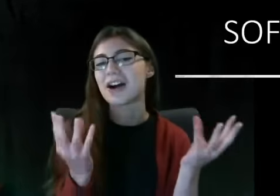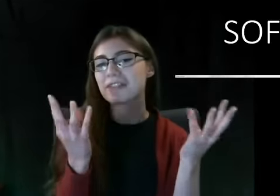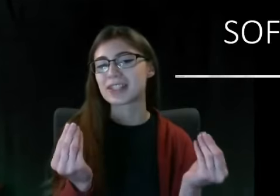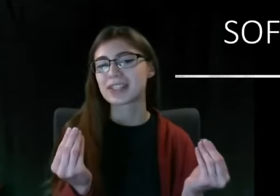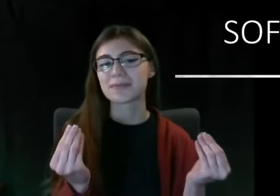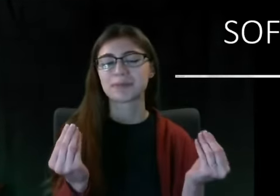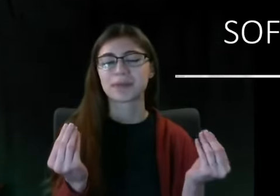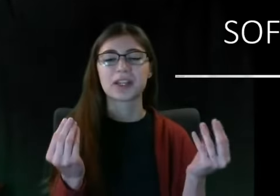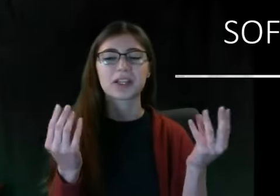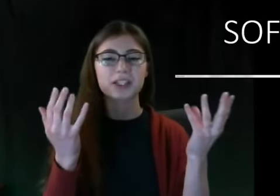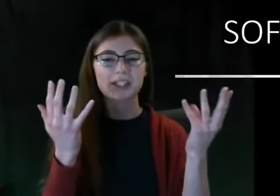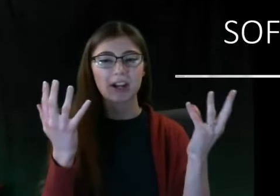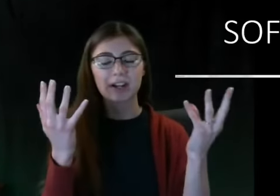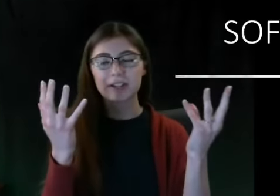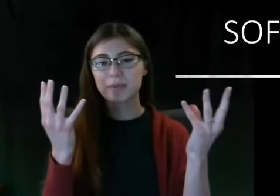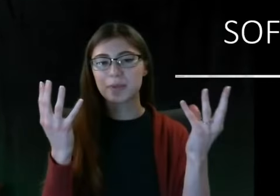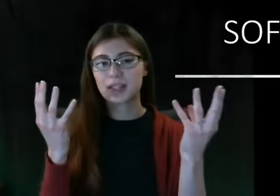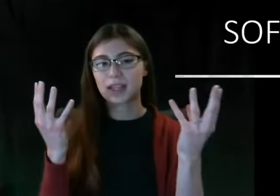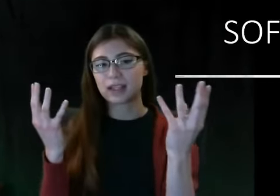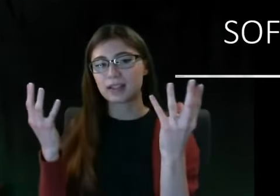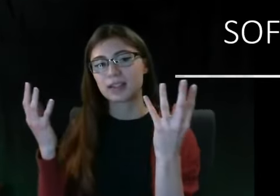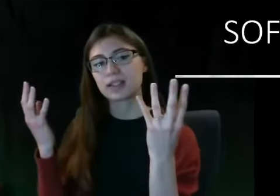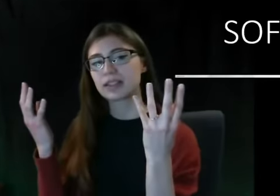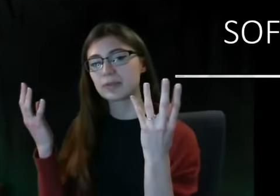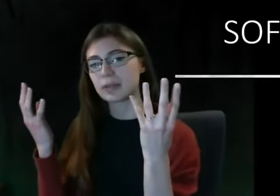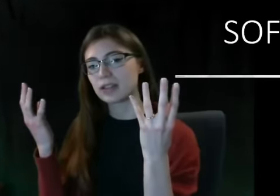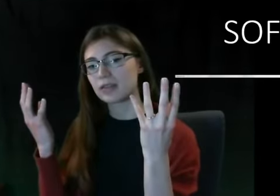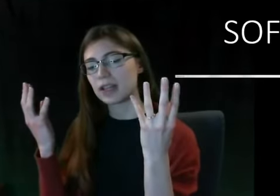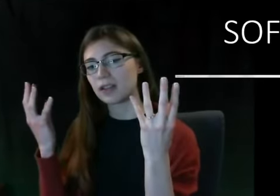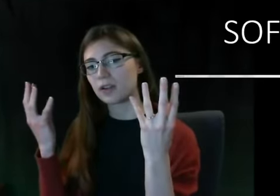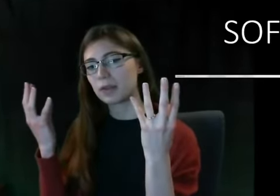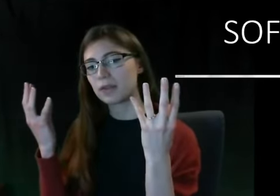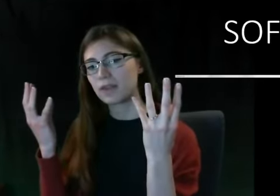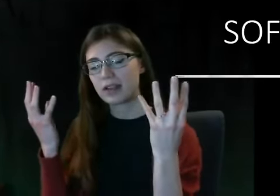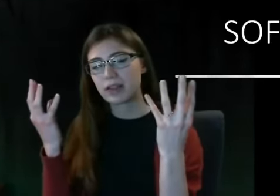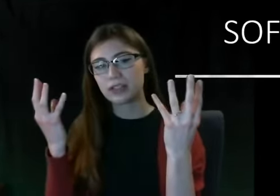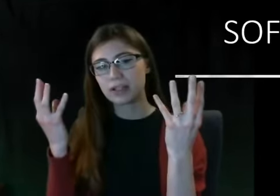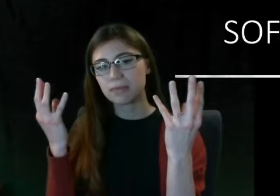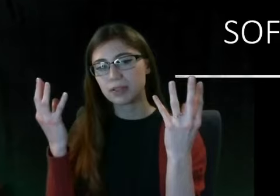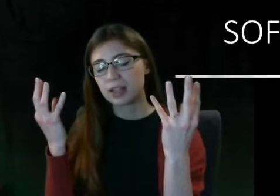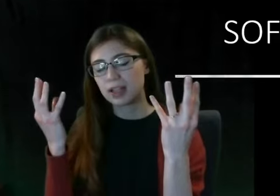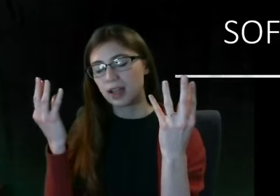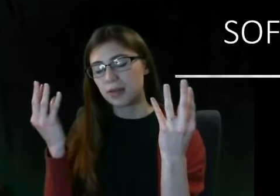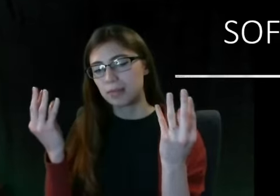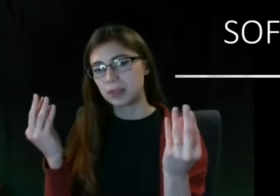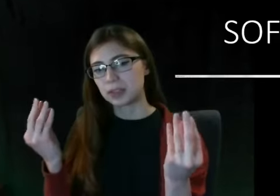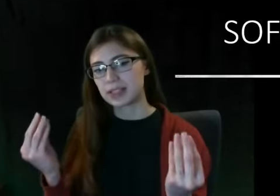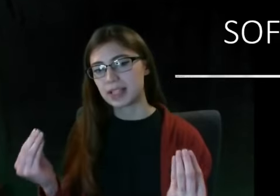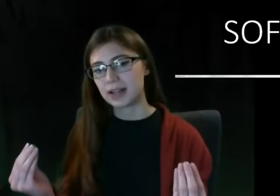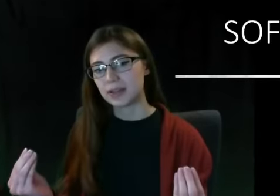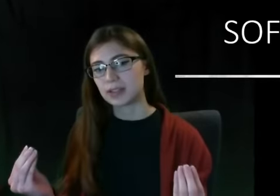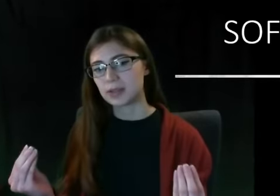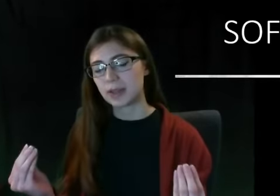Soft. You're going to start with a little bit of a open 5 hand shape, pull it down into a pinched